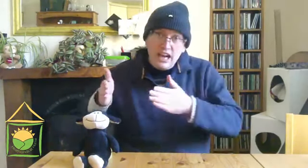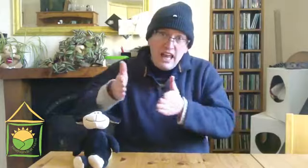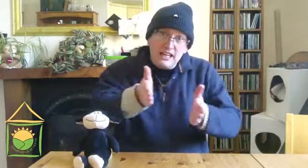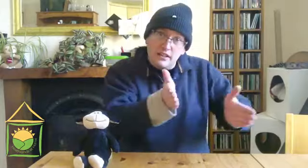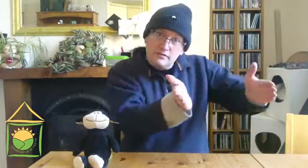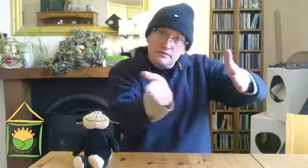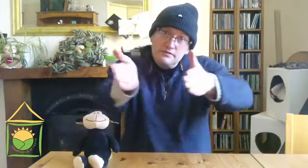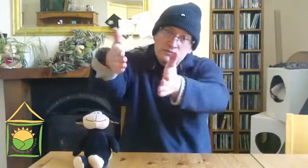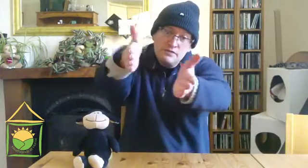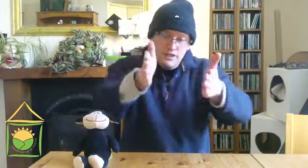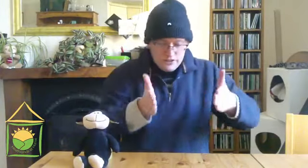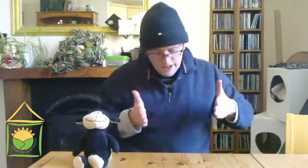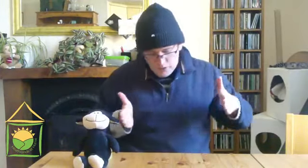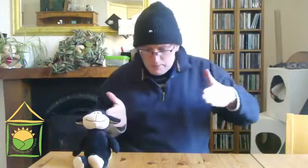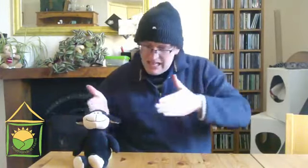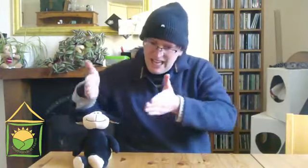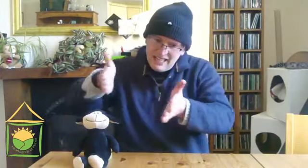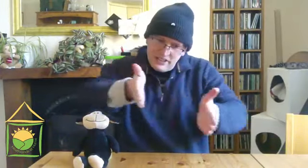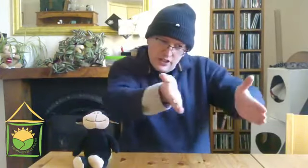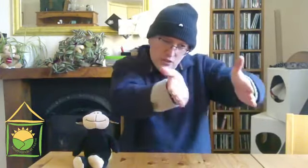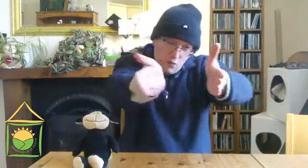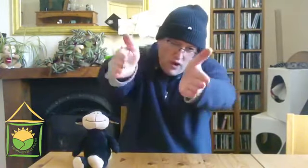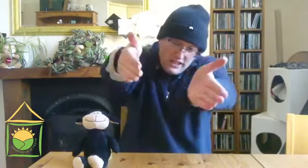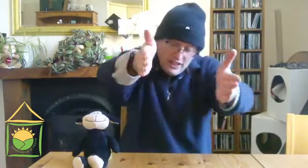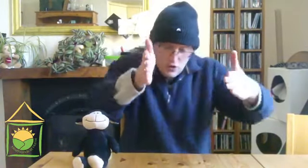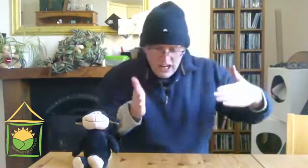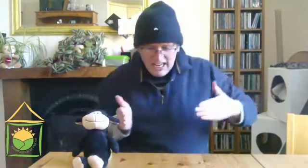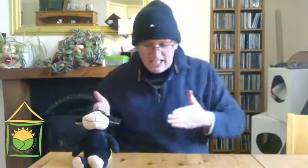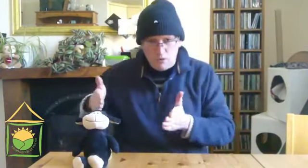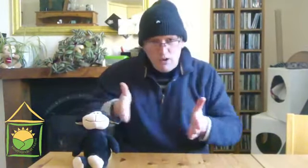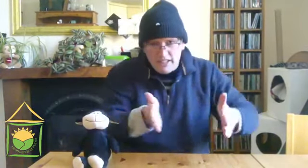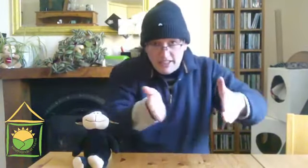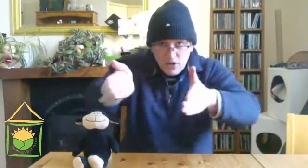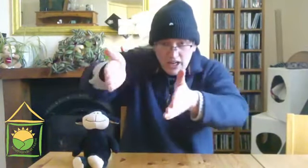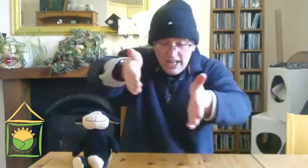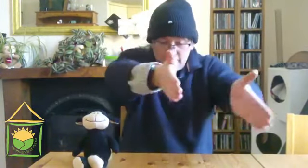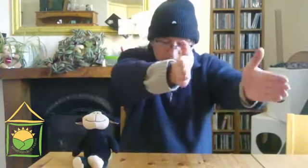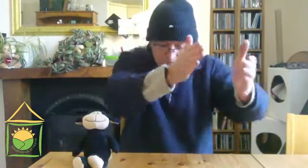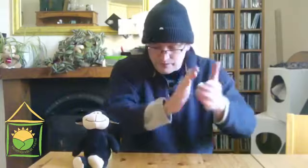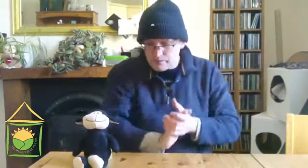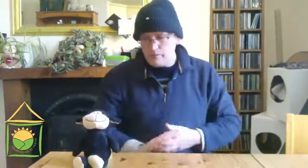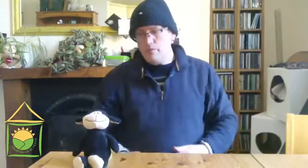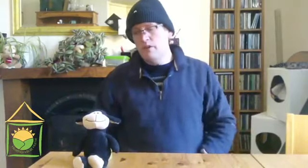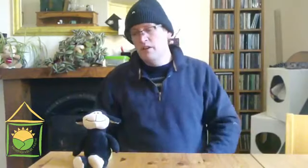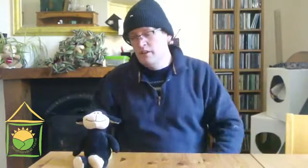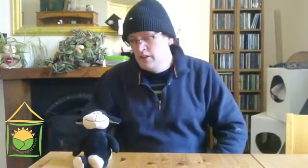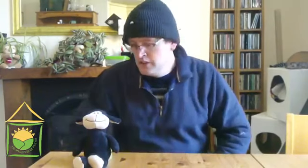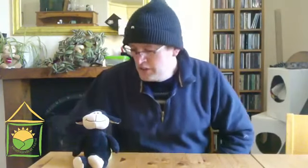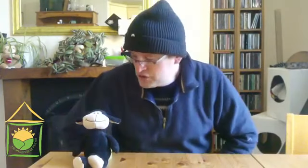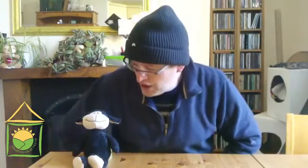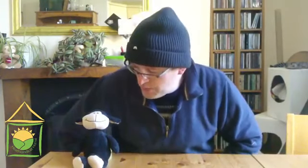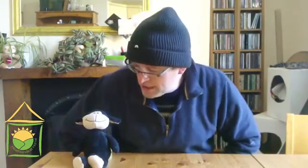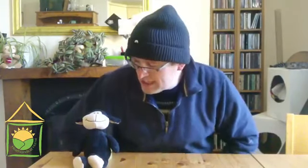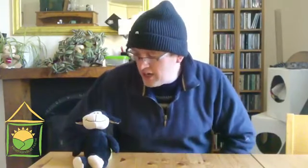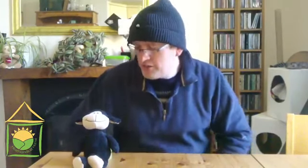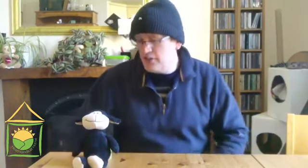lane. So this would be lane, so it's a windy old lane, windy old lane. So we're going to go through that